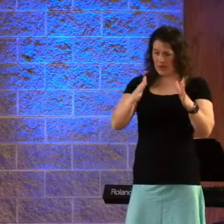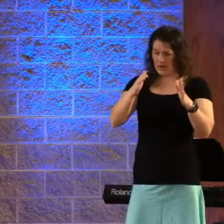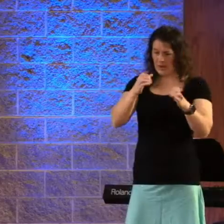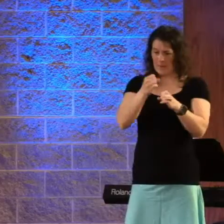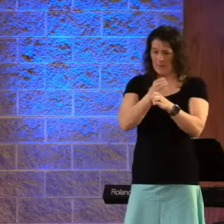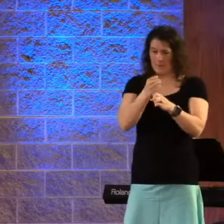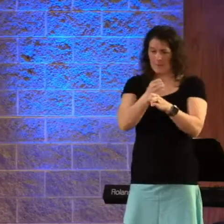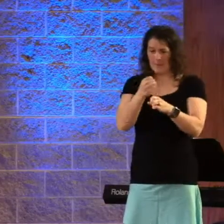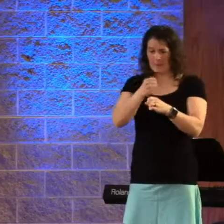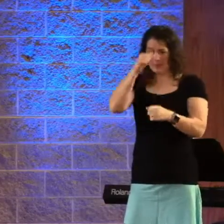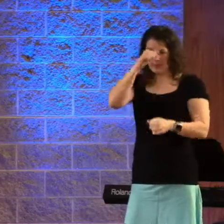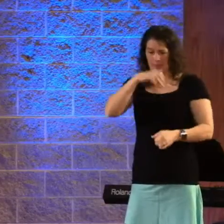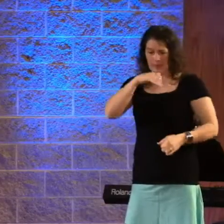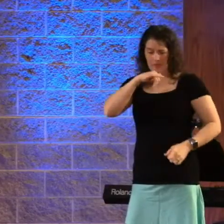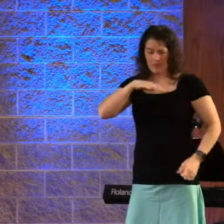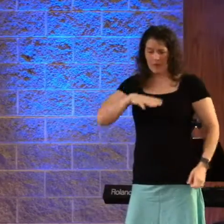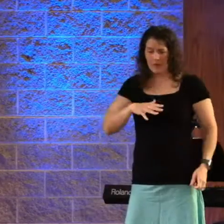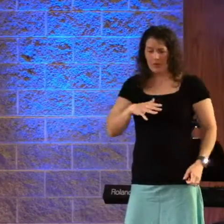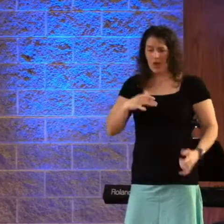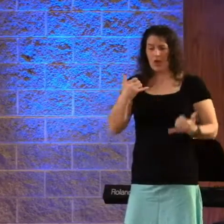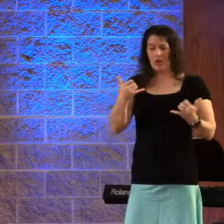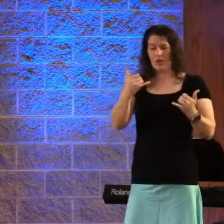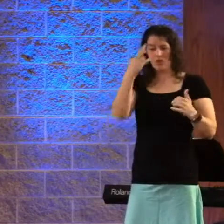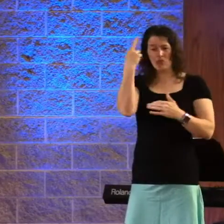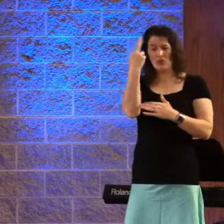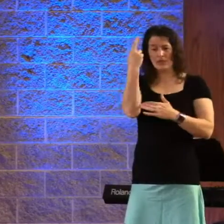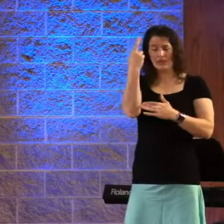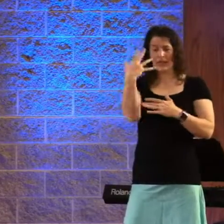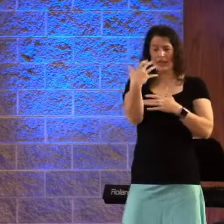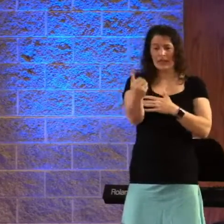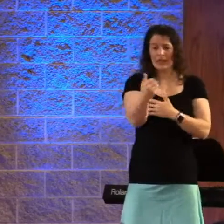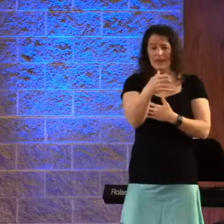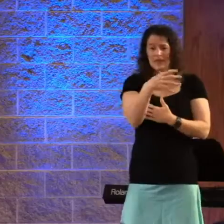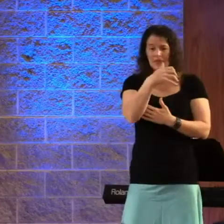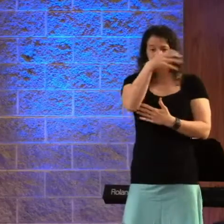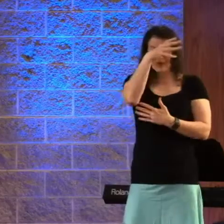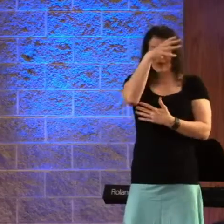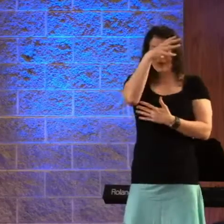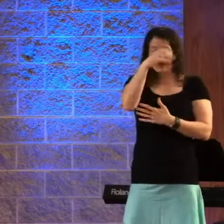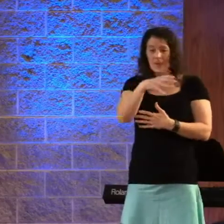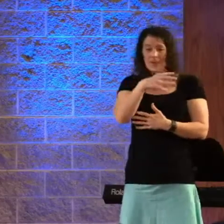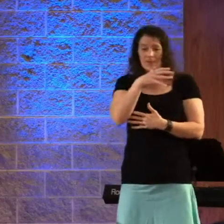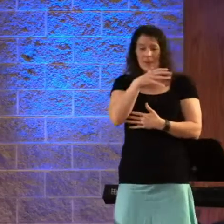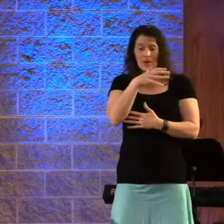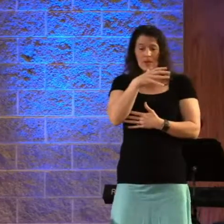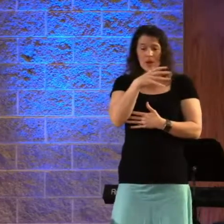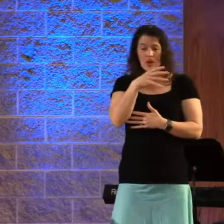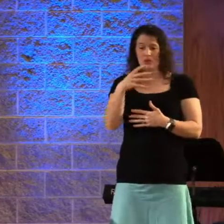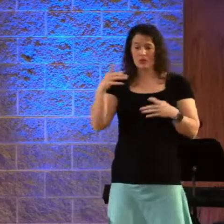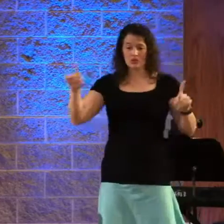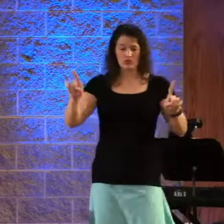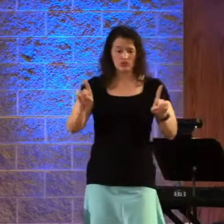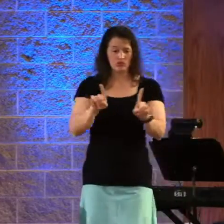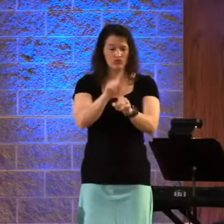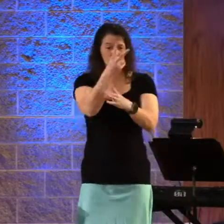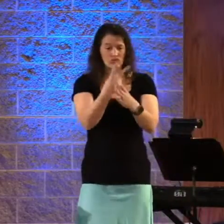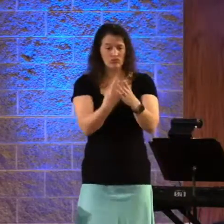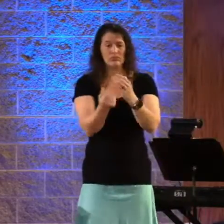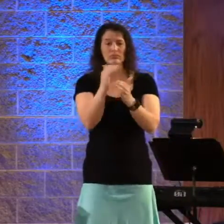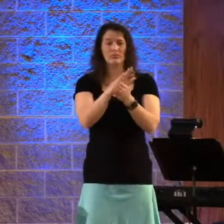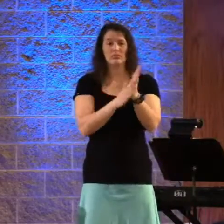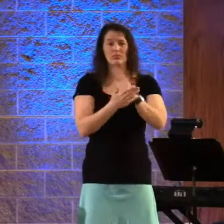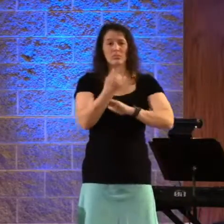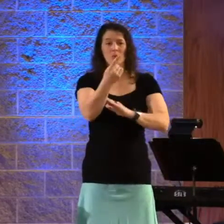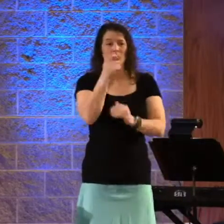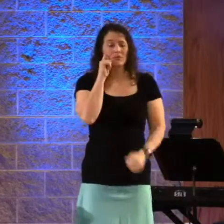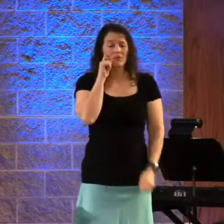reason, a man will leave his father and mother and be united to his wife, and the two will become one flesh. So they're no longer two,